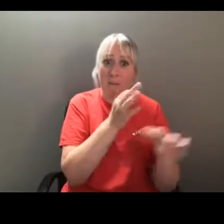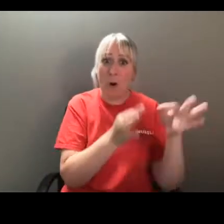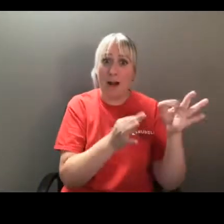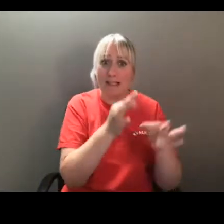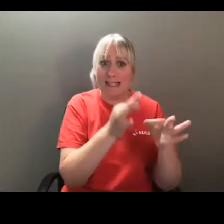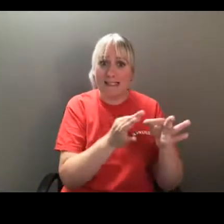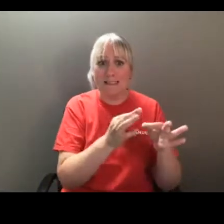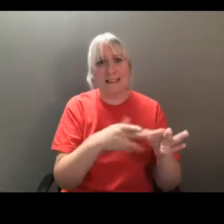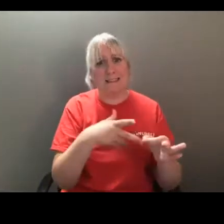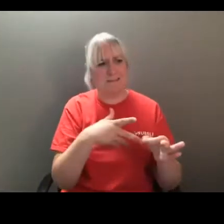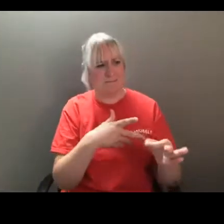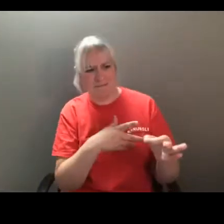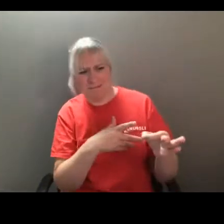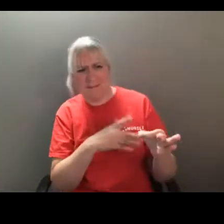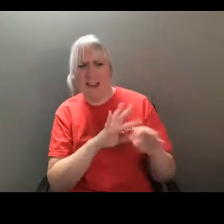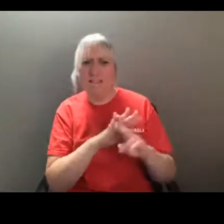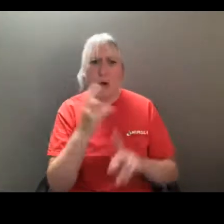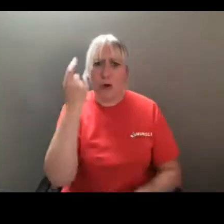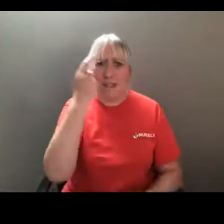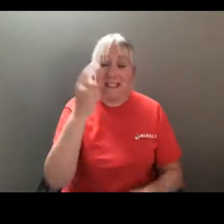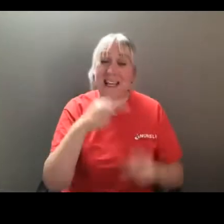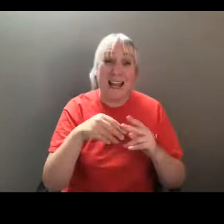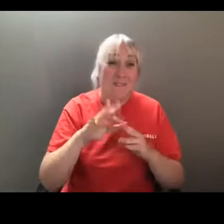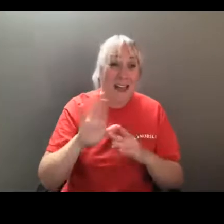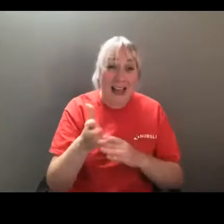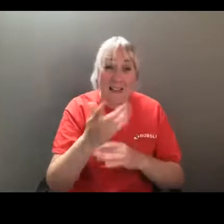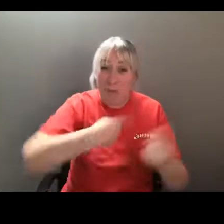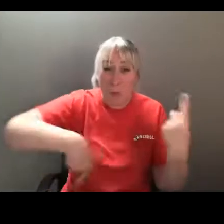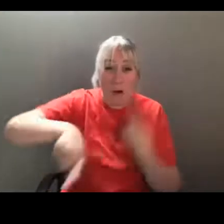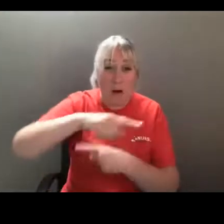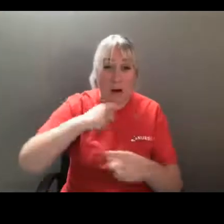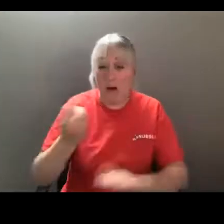that if everyone's getting a UBI,